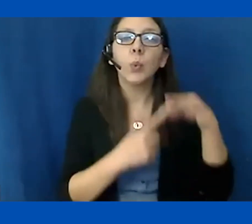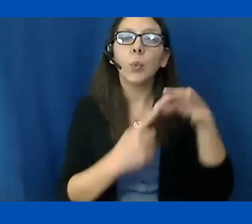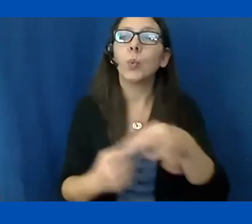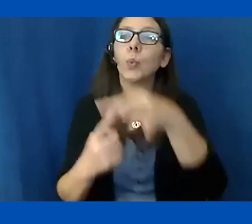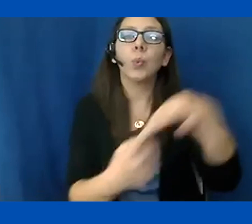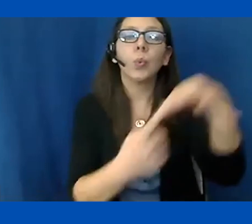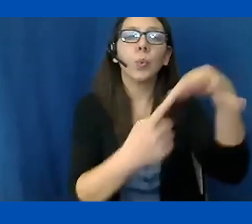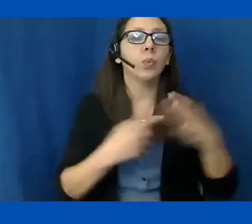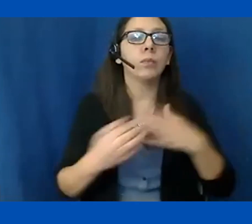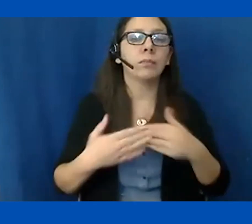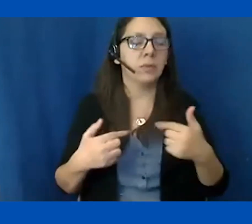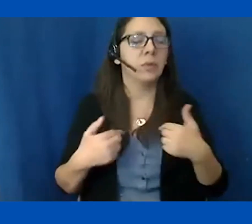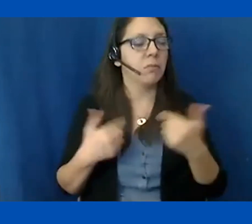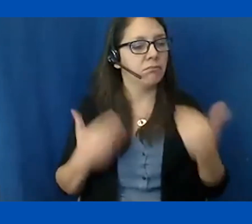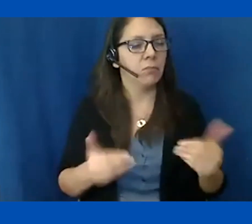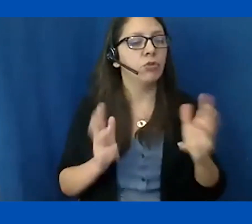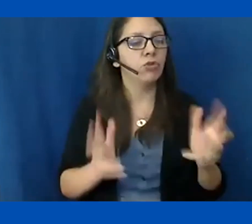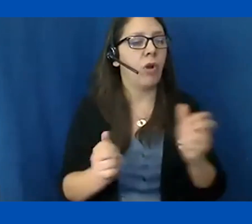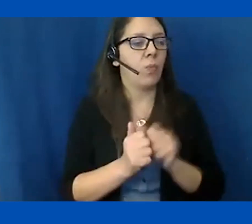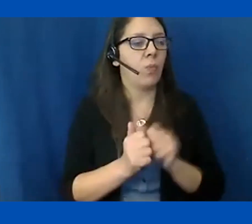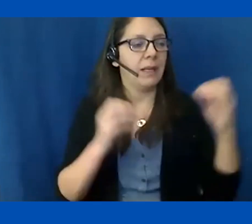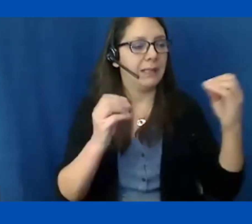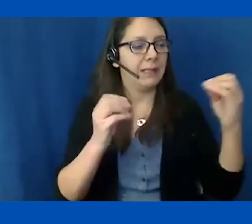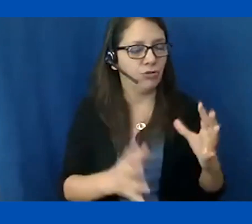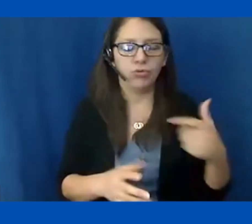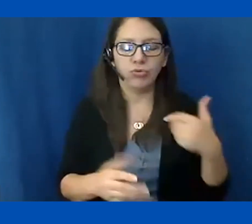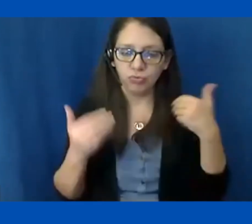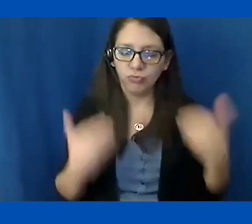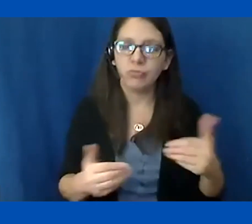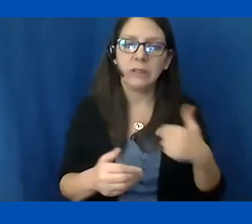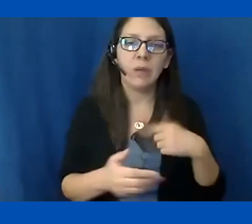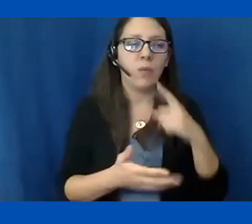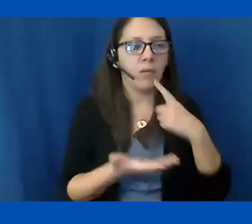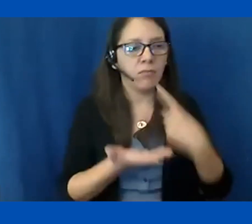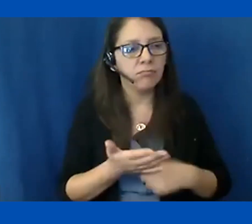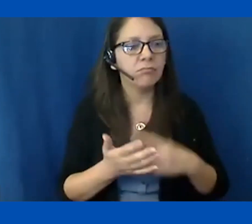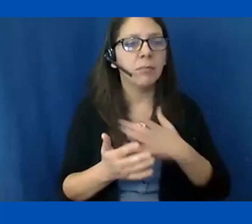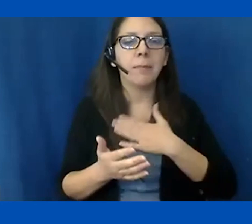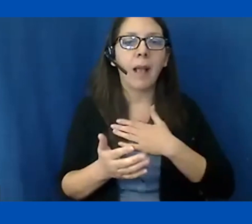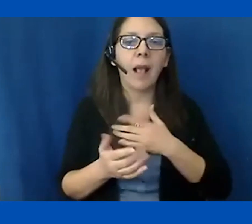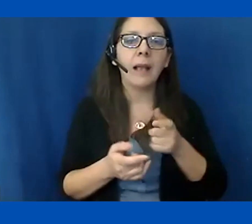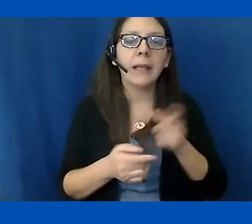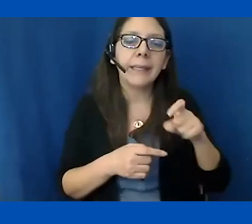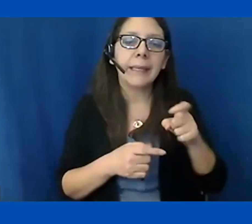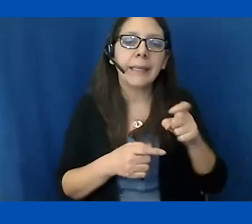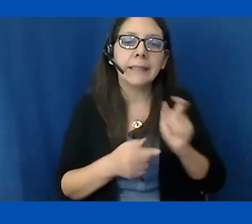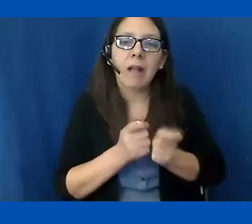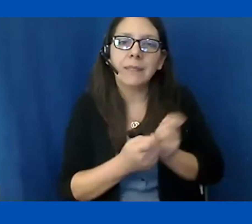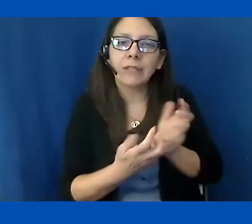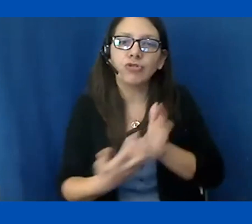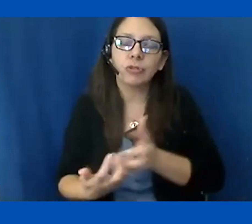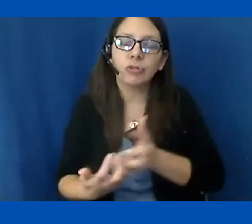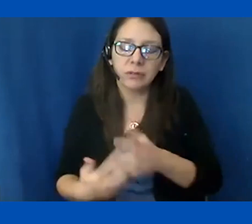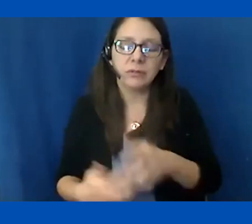professor and, you know, talking about my different accommodations. And it took some practice at first. You know, I didn't have